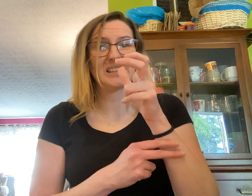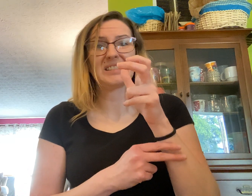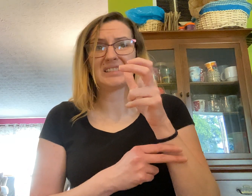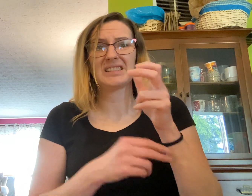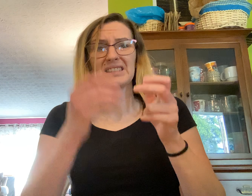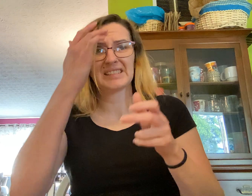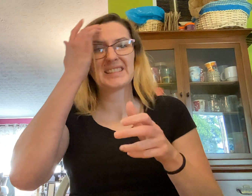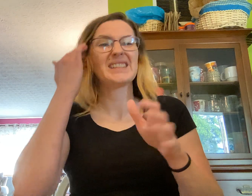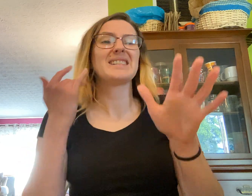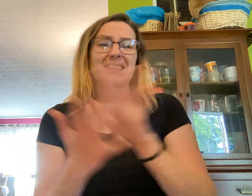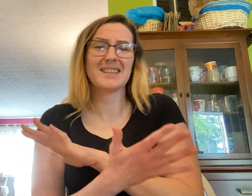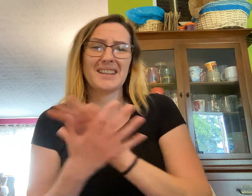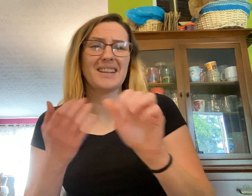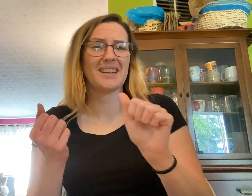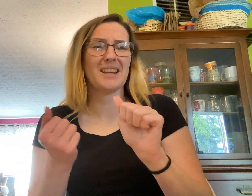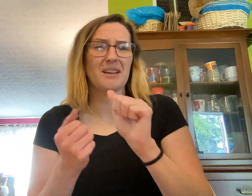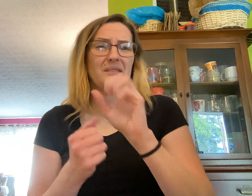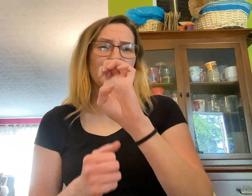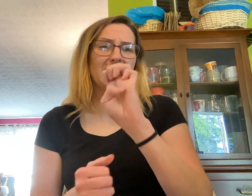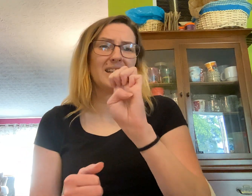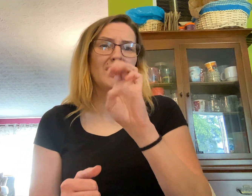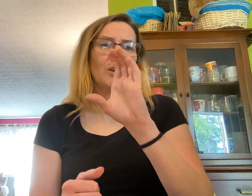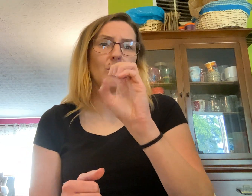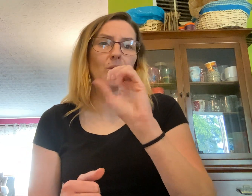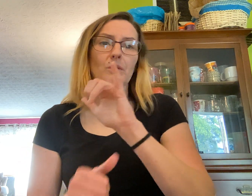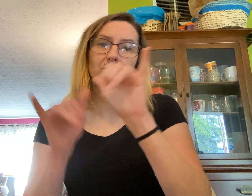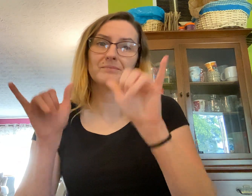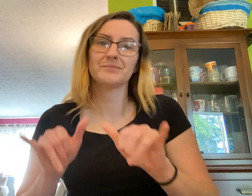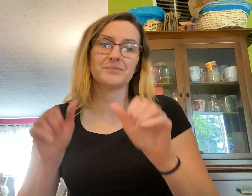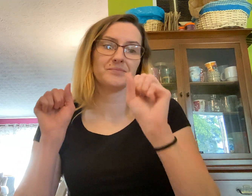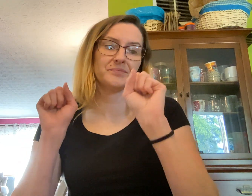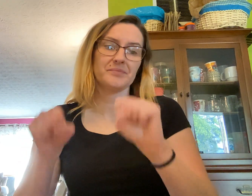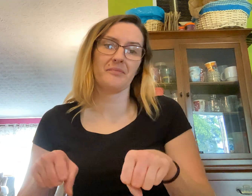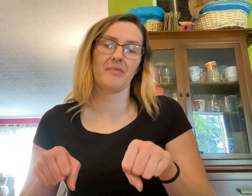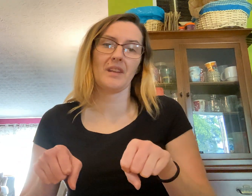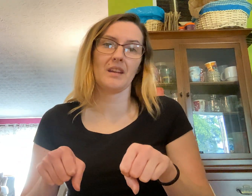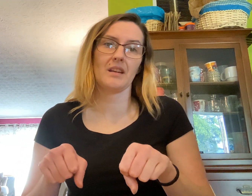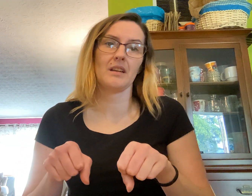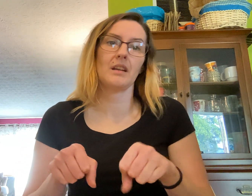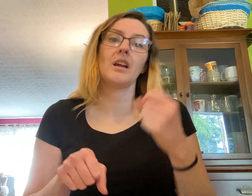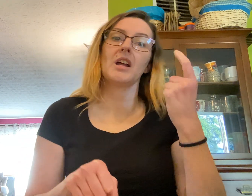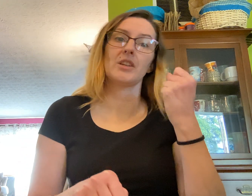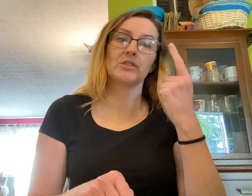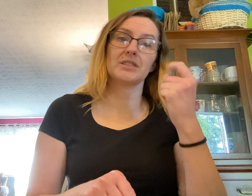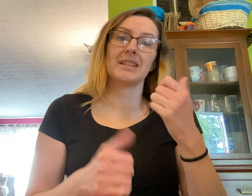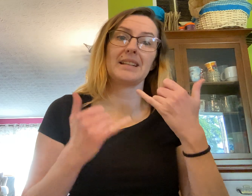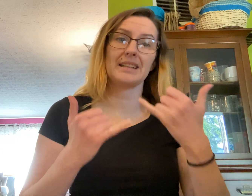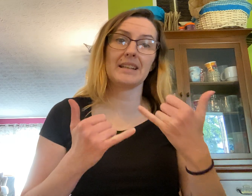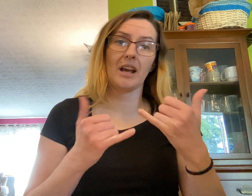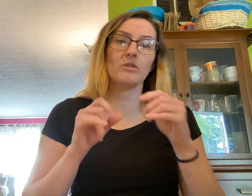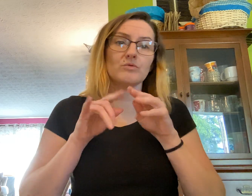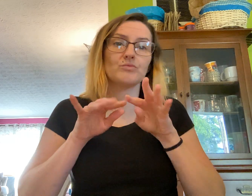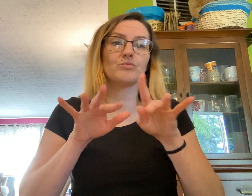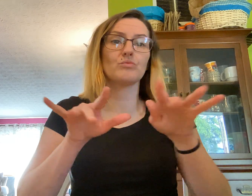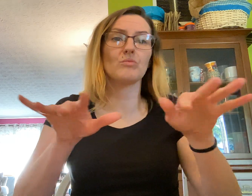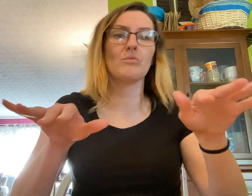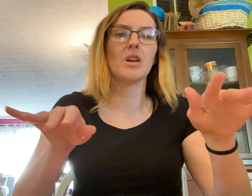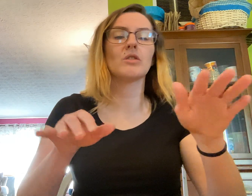bugs, on future flora development. In the meantime, slowing down their spread could help researchers devise new ways